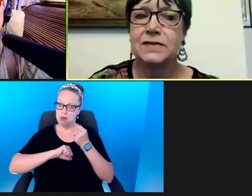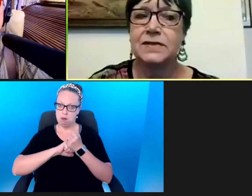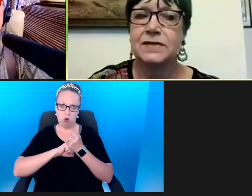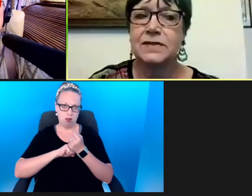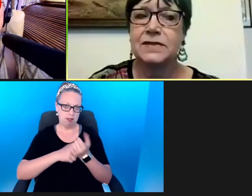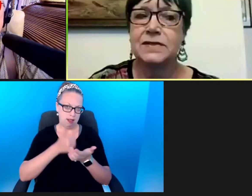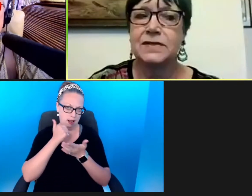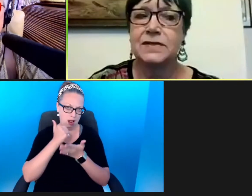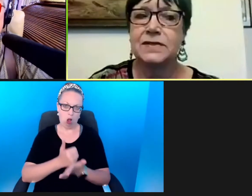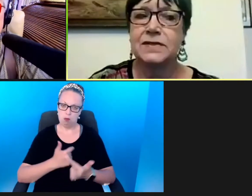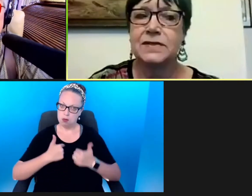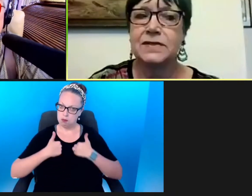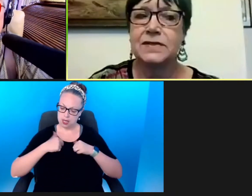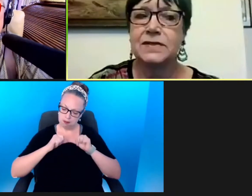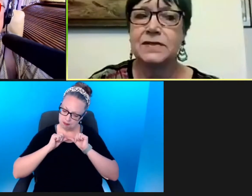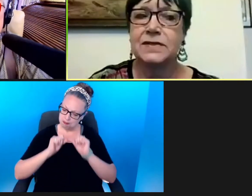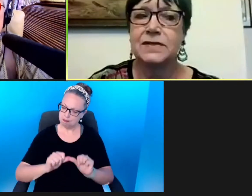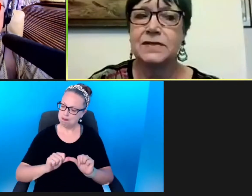I